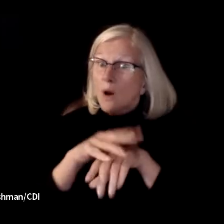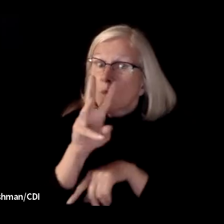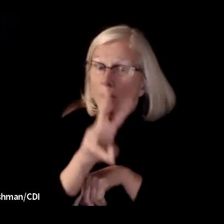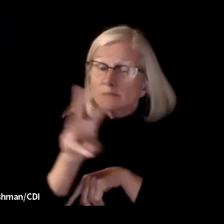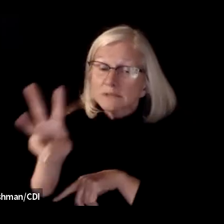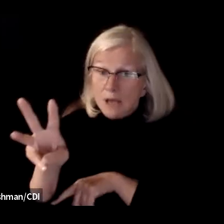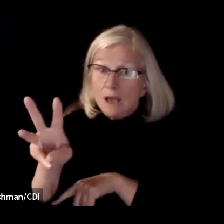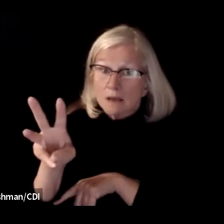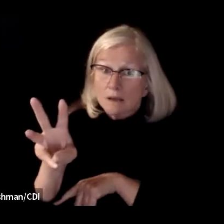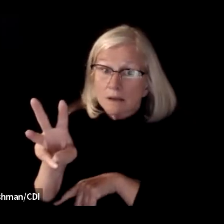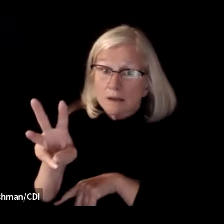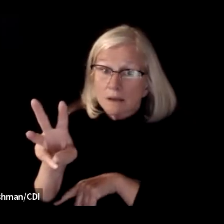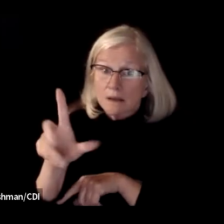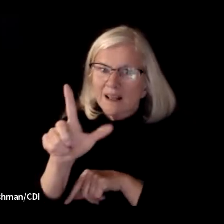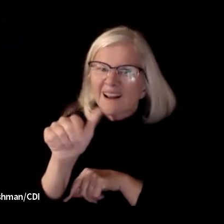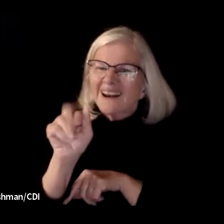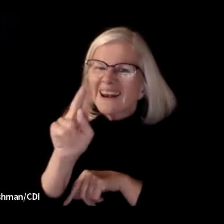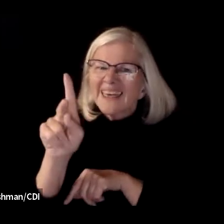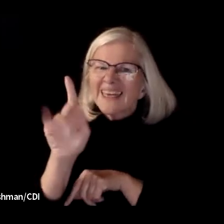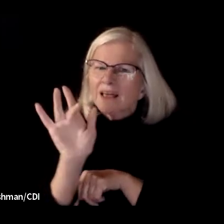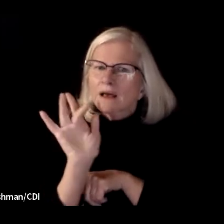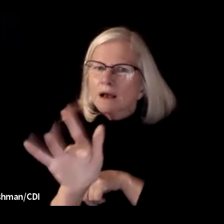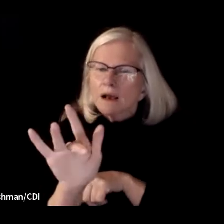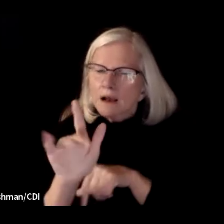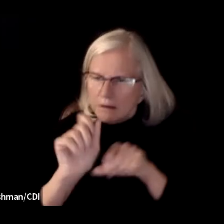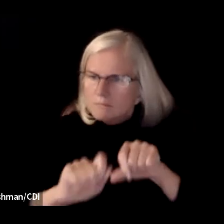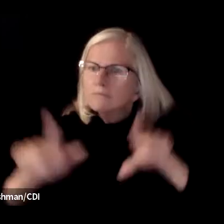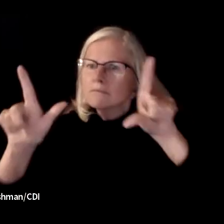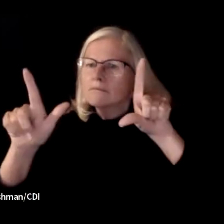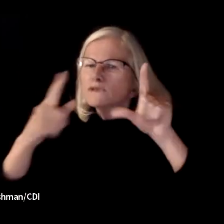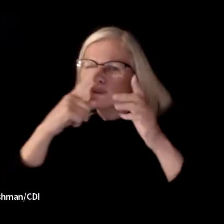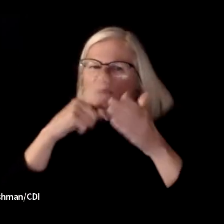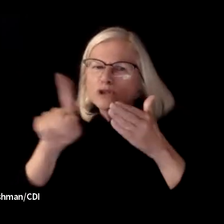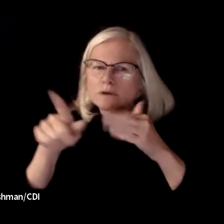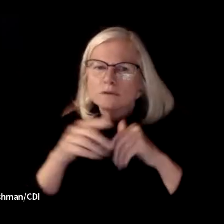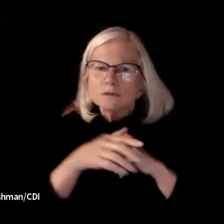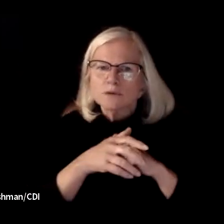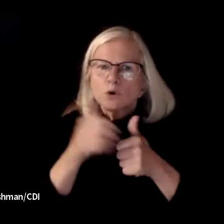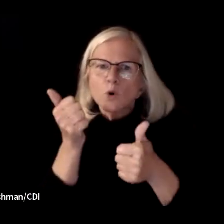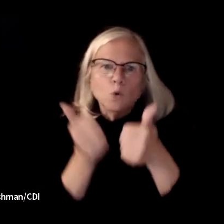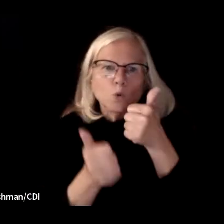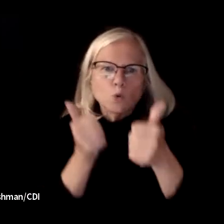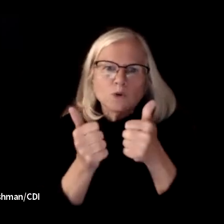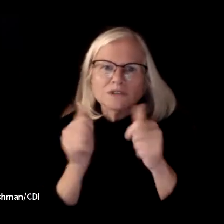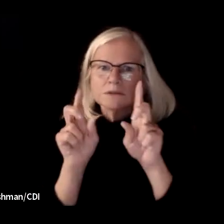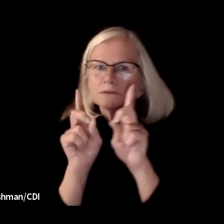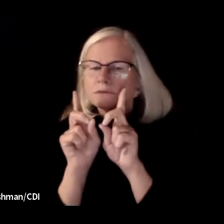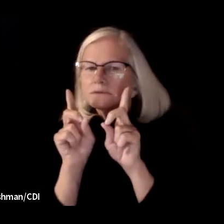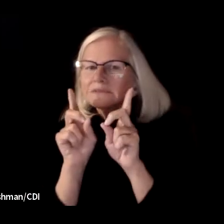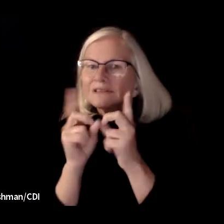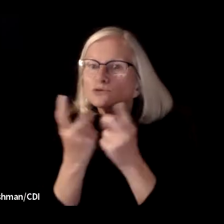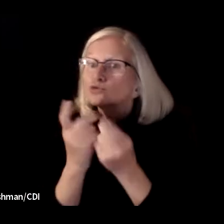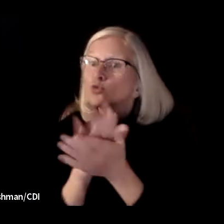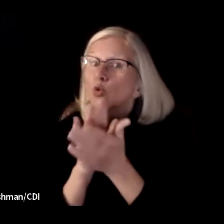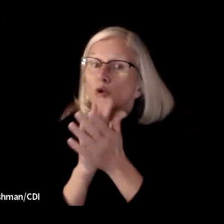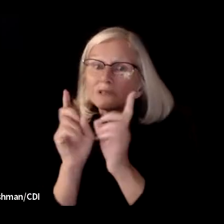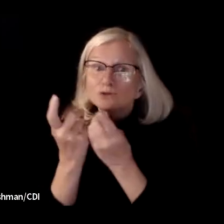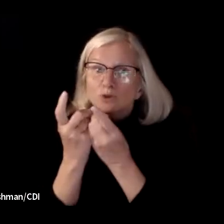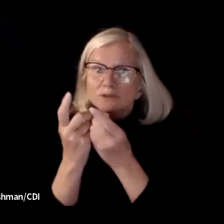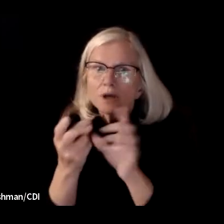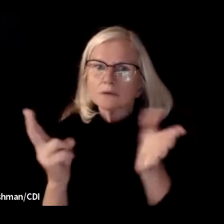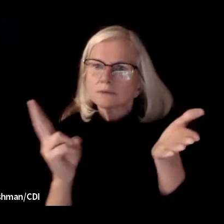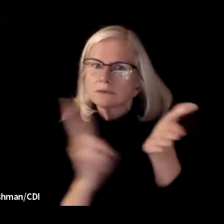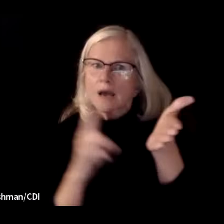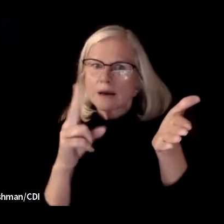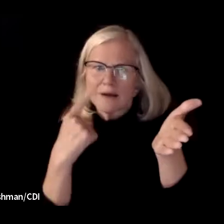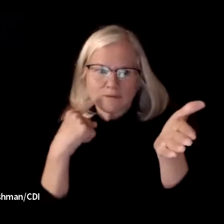to and is already publishing, I think, which districts have signed up for the testing program and